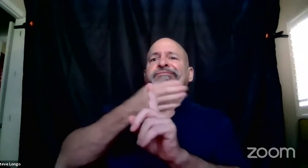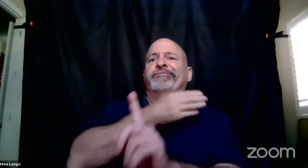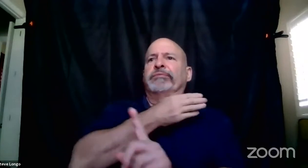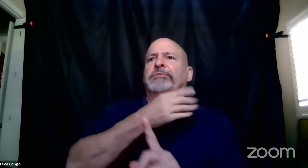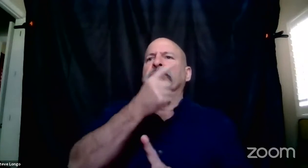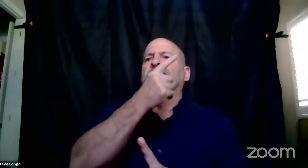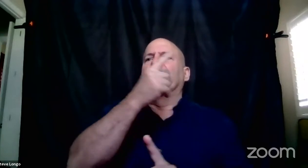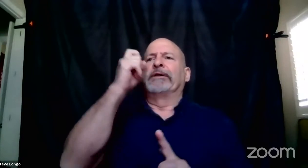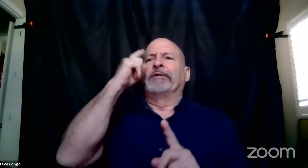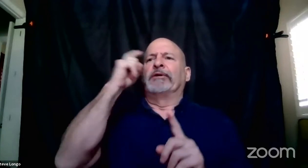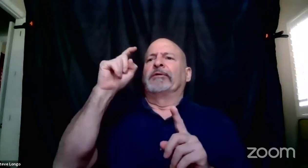a bit.